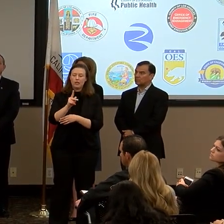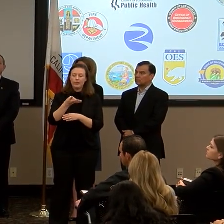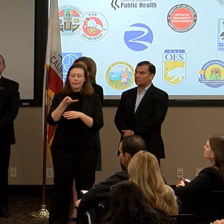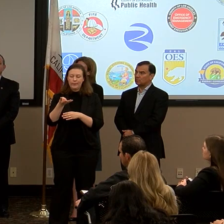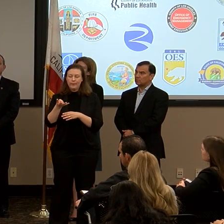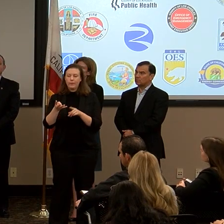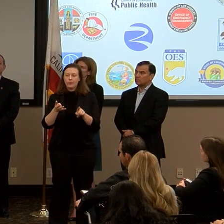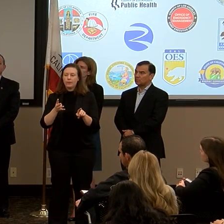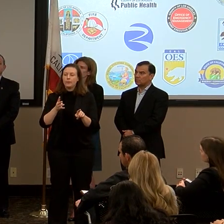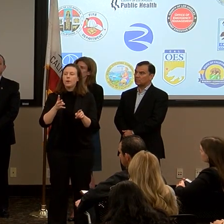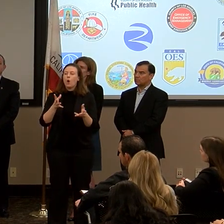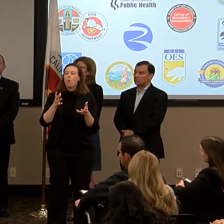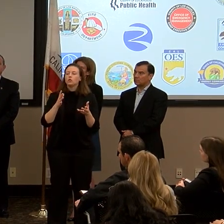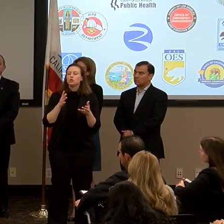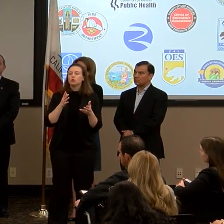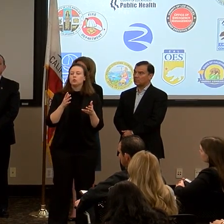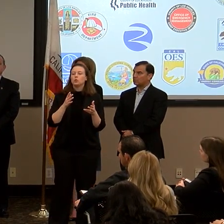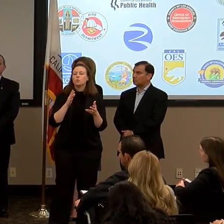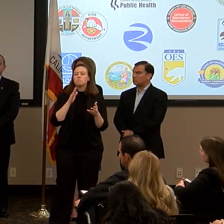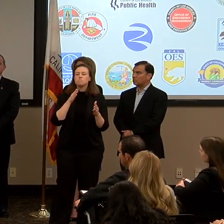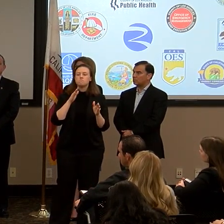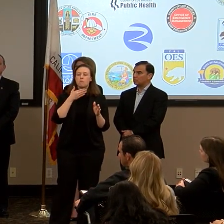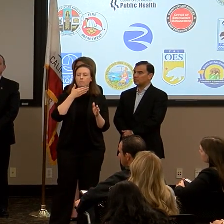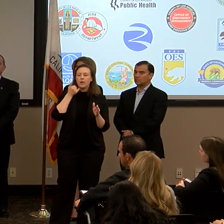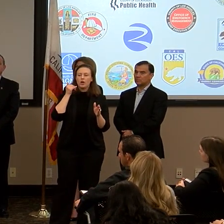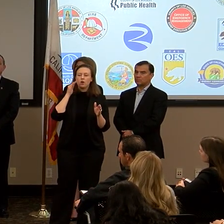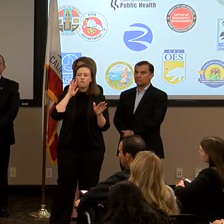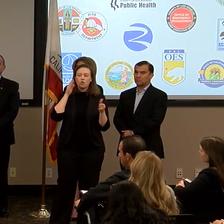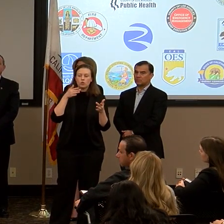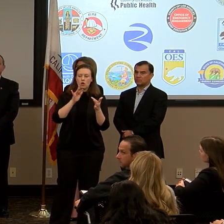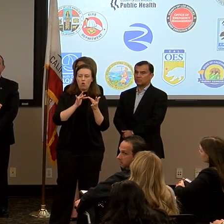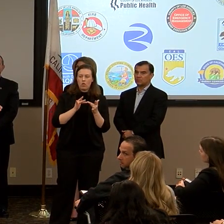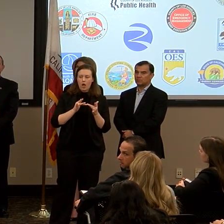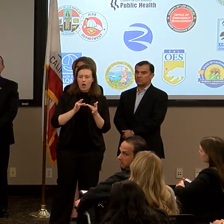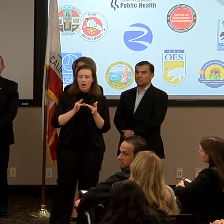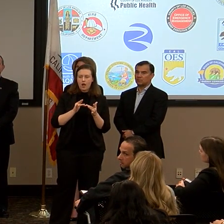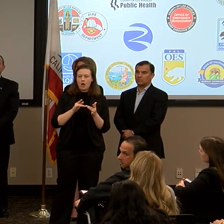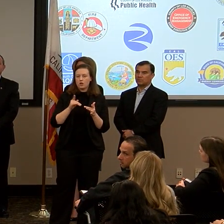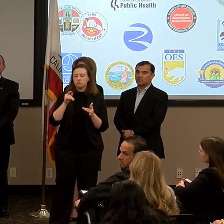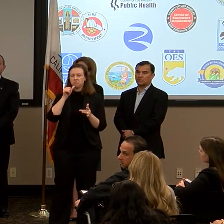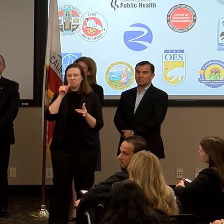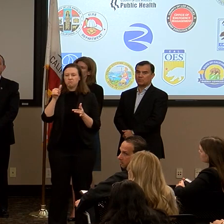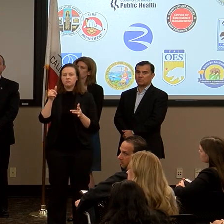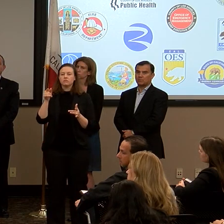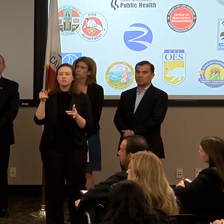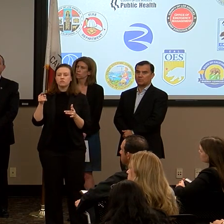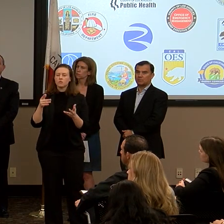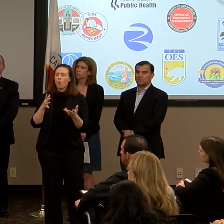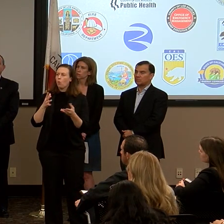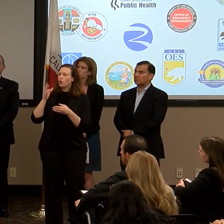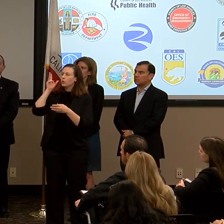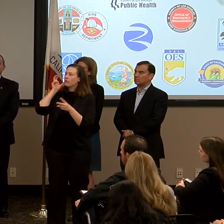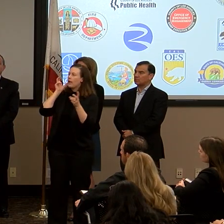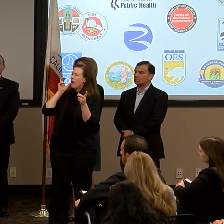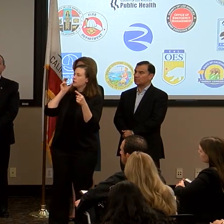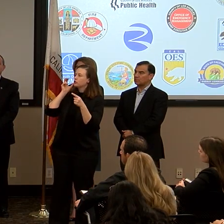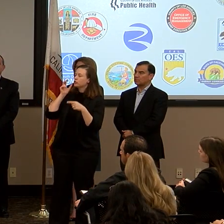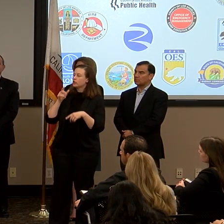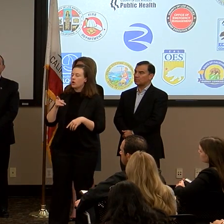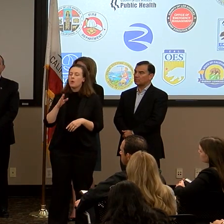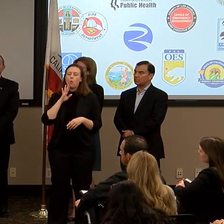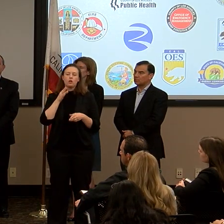I'd actually like to have that conversation offline so we can focus more on the response here to this. But I will tell you in short form,